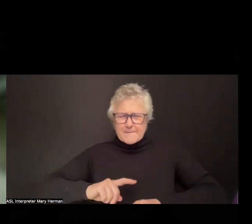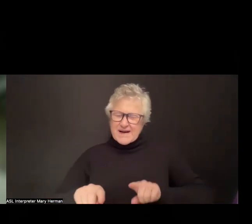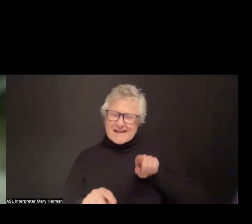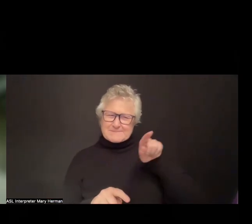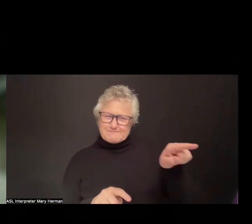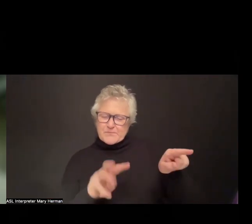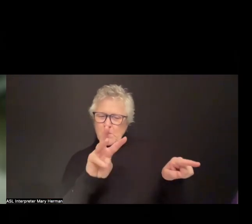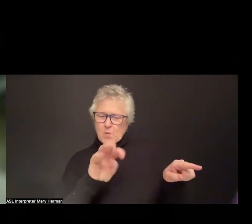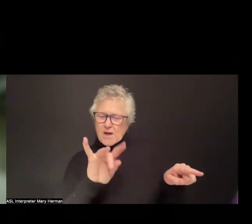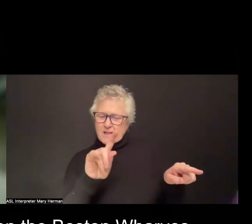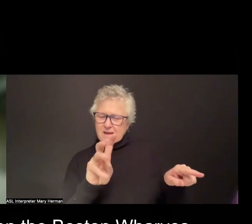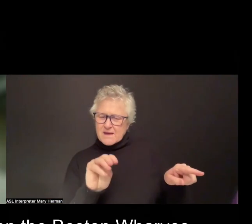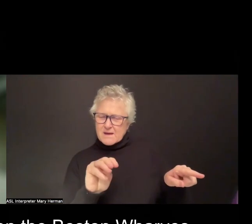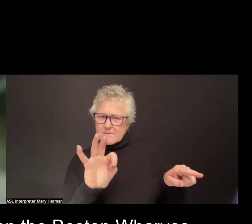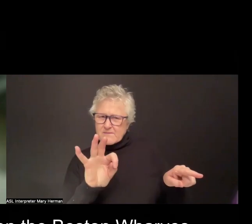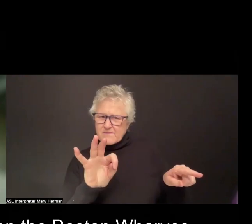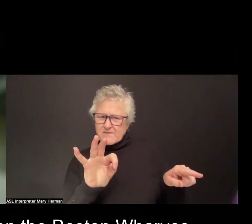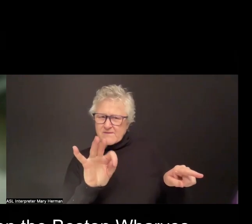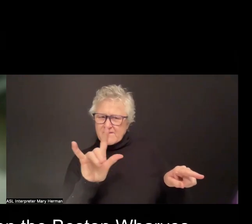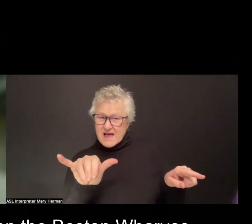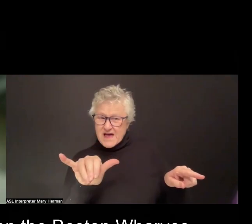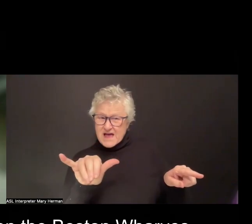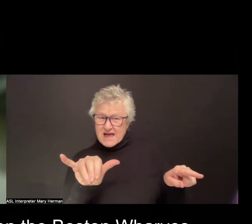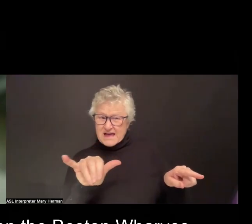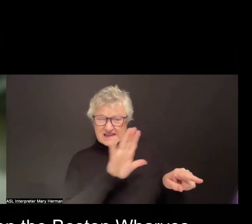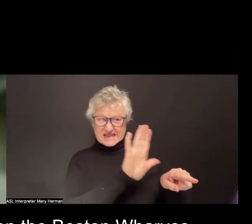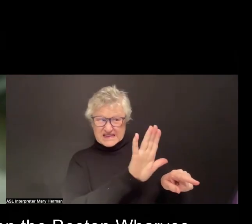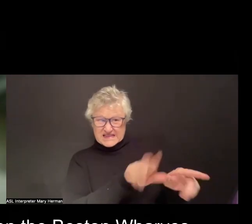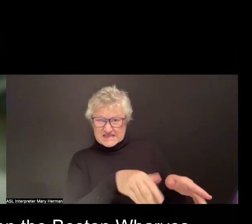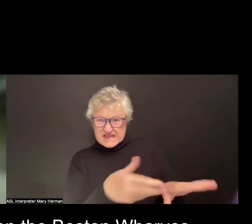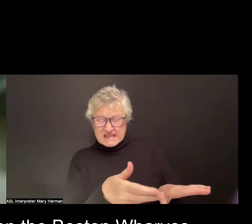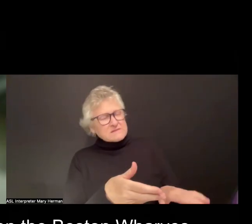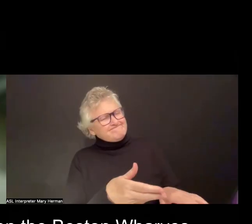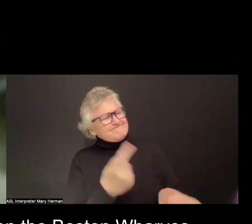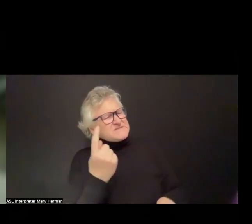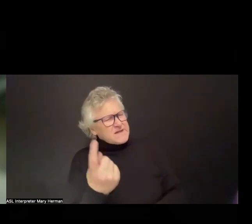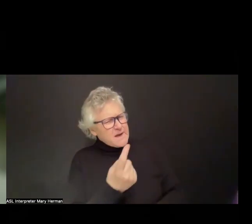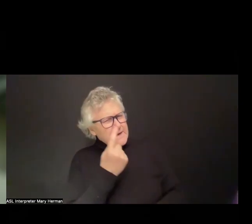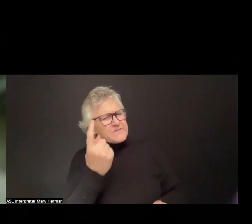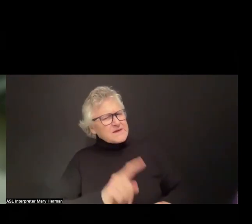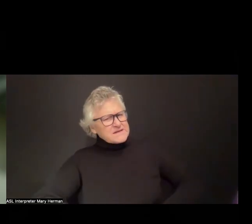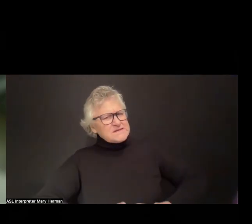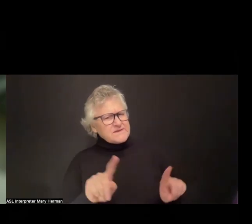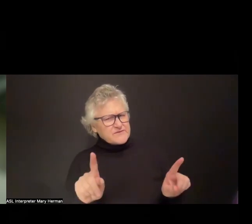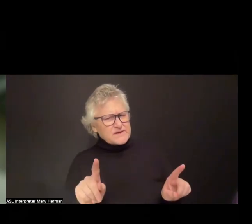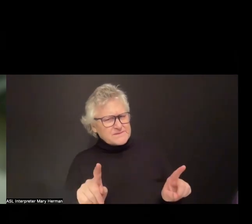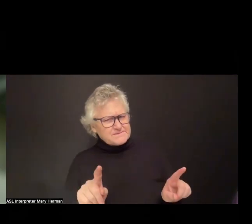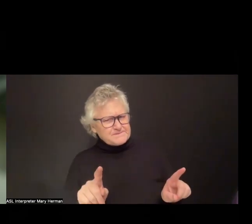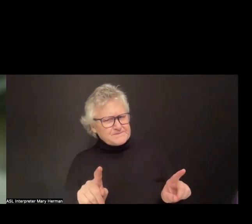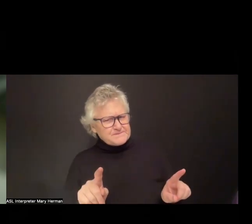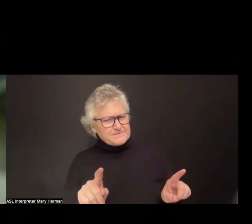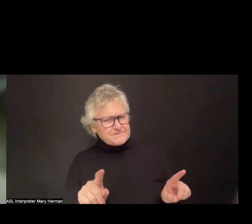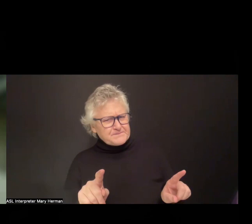go. Summer wears long on the Boston wharves, with early sunrise and late nightfall dragging its feet to deliver our